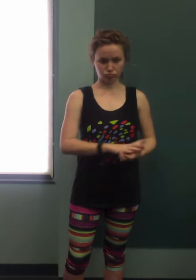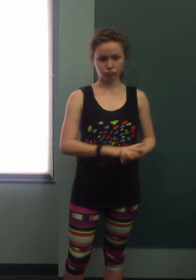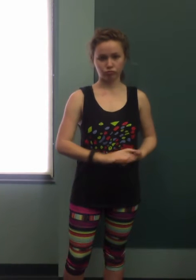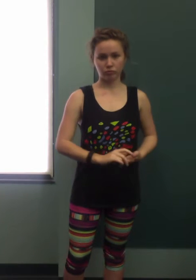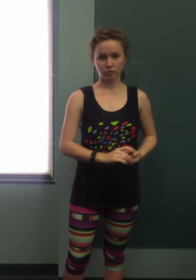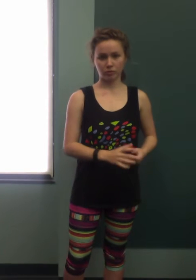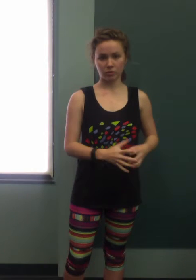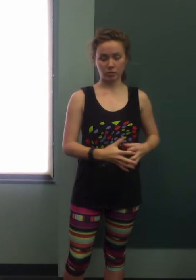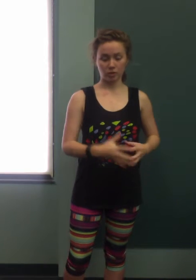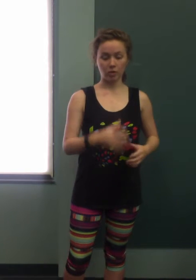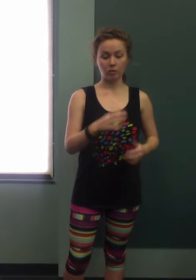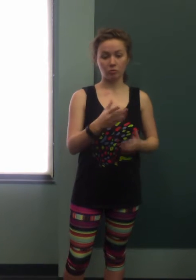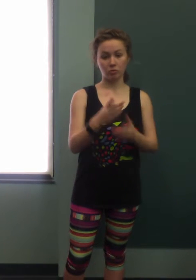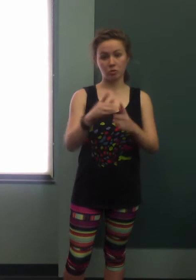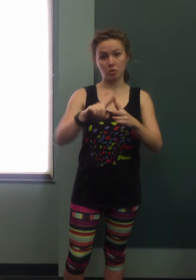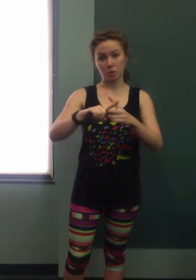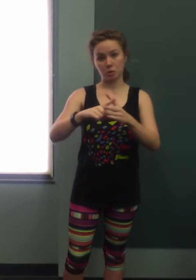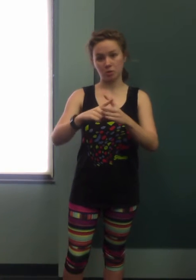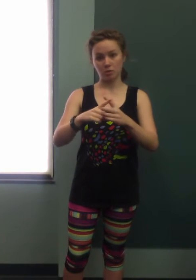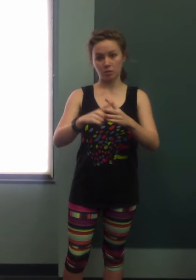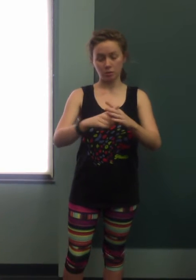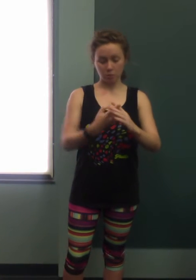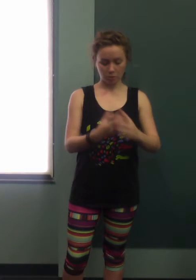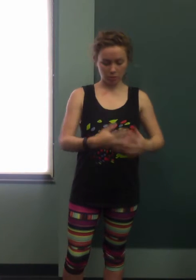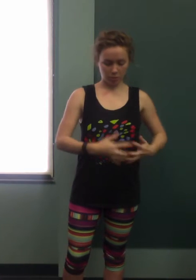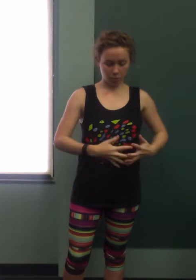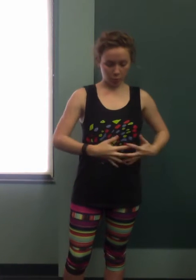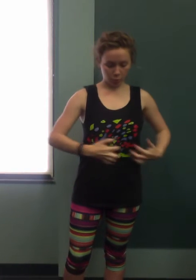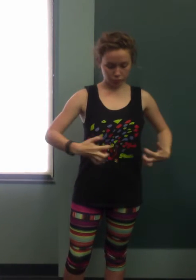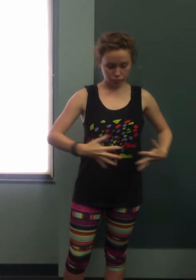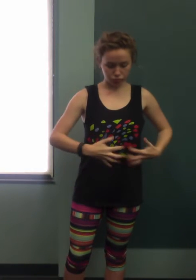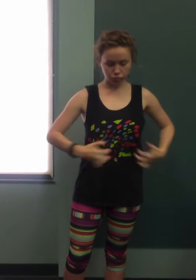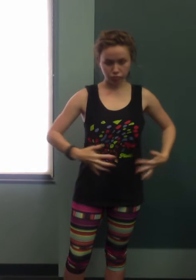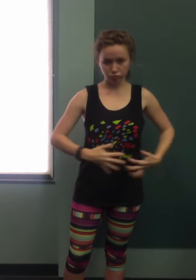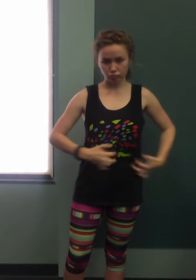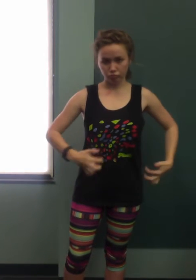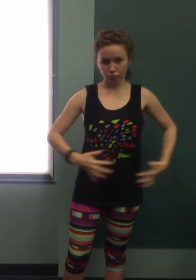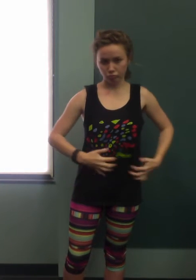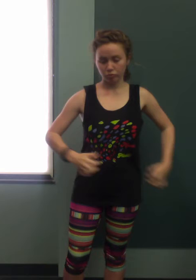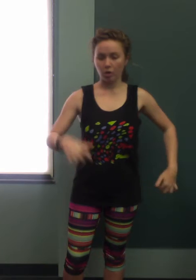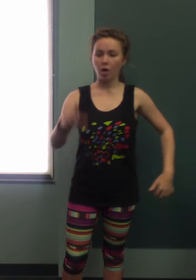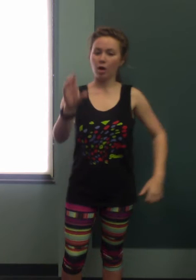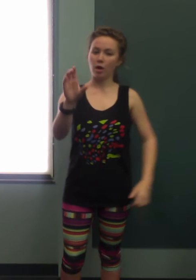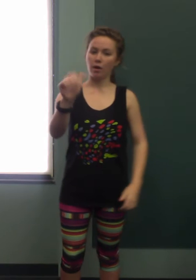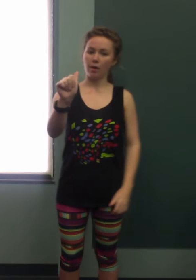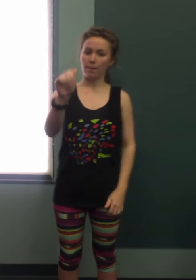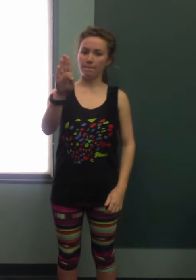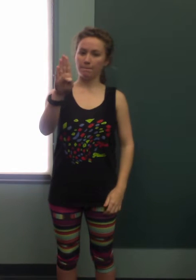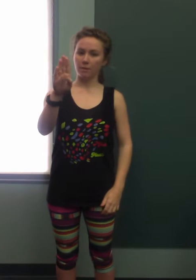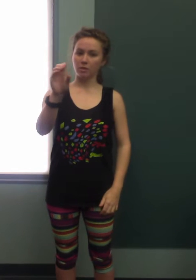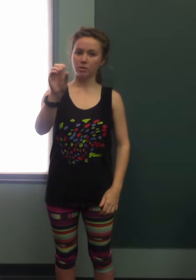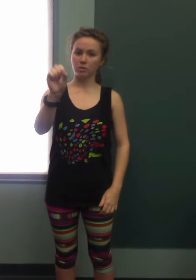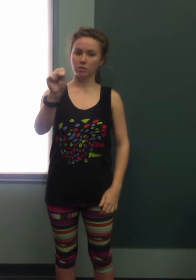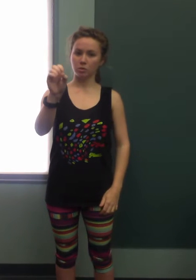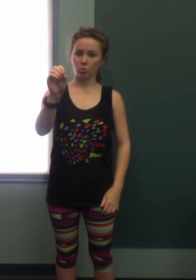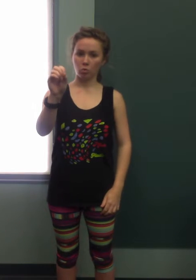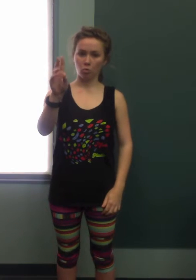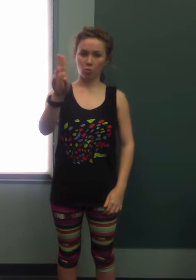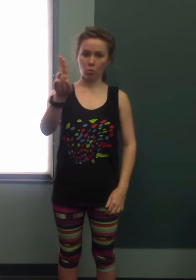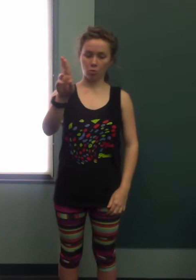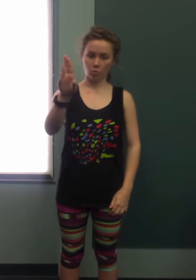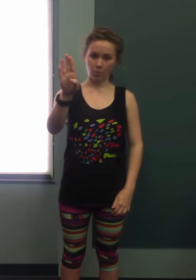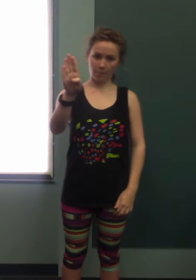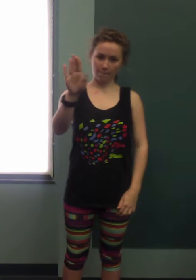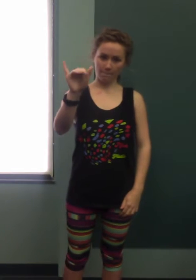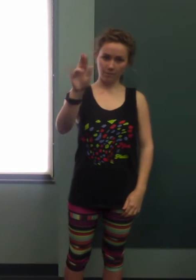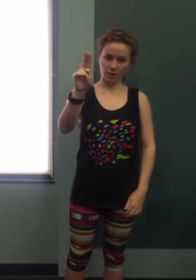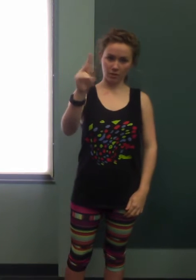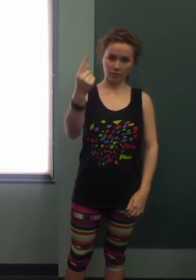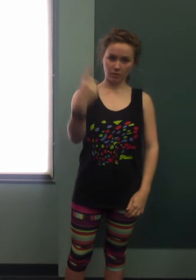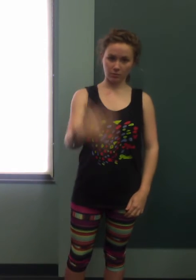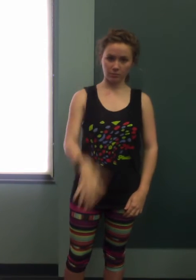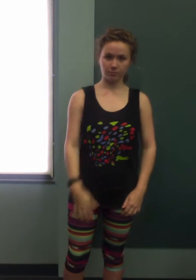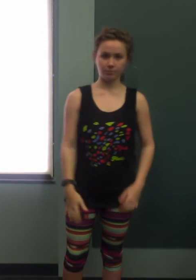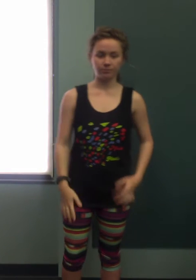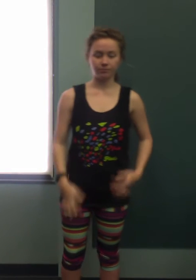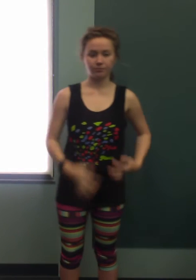Well, if these are the lining of the small intestine, we have these villi and microvilli. They're going to be capillaries that move in here